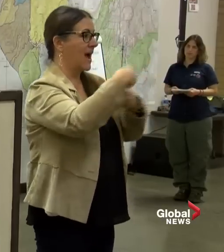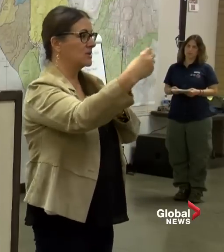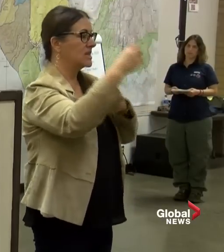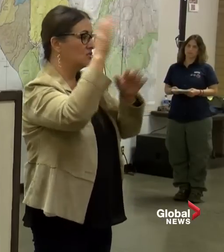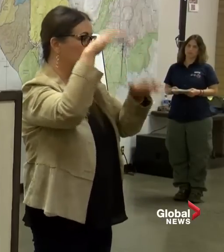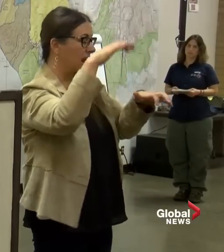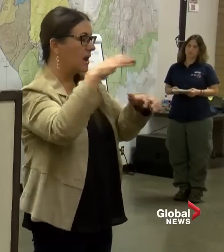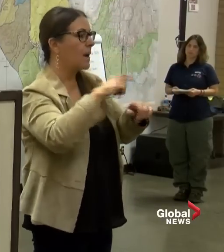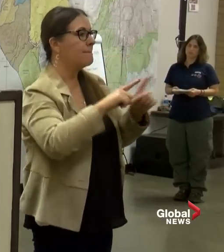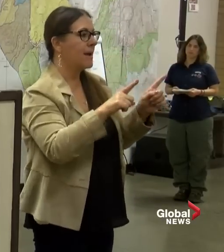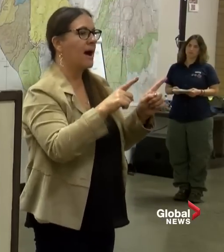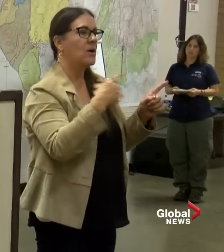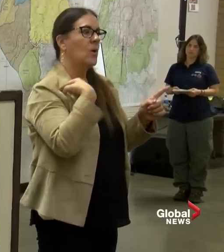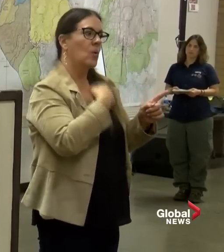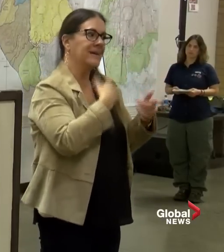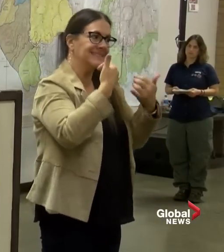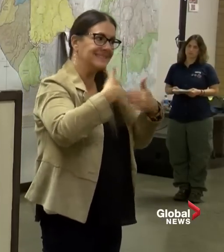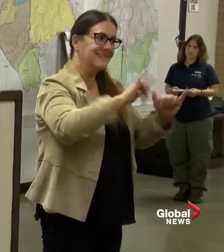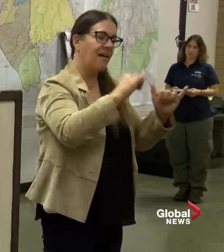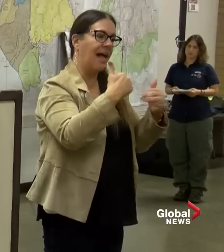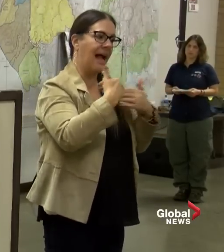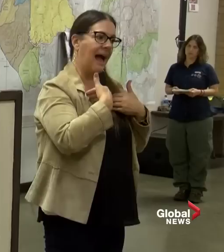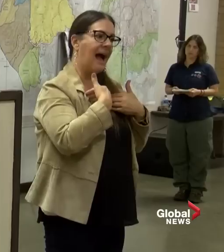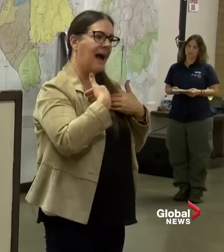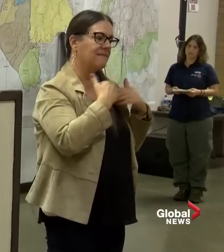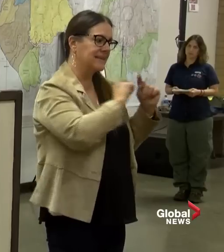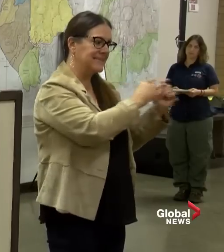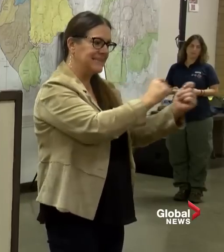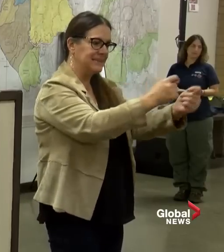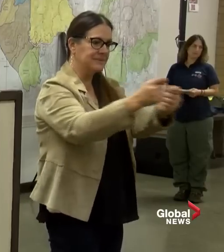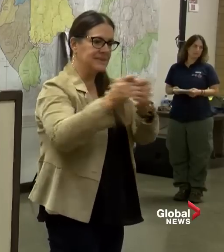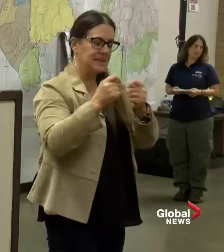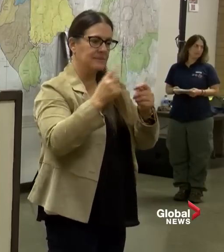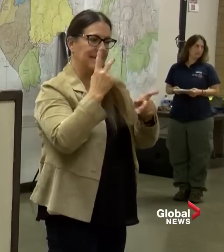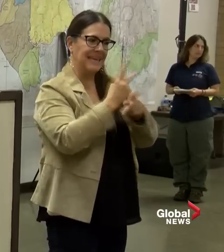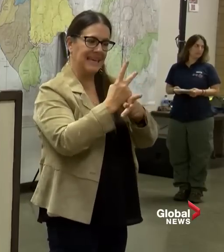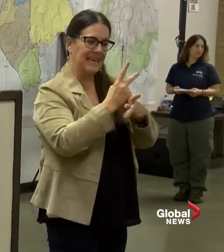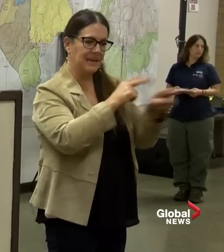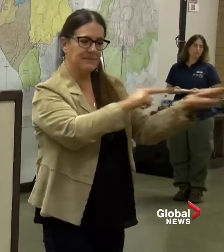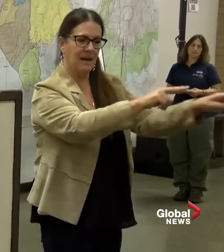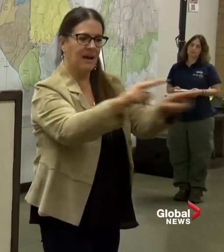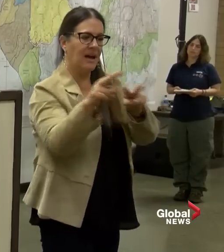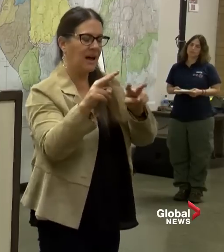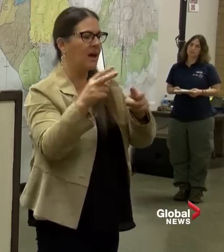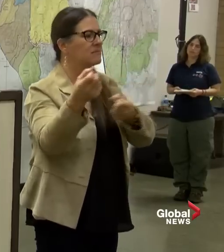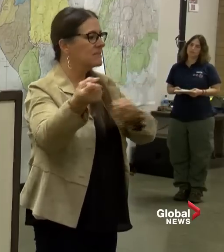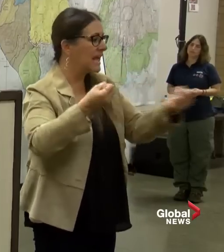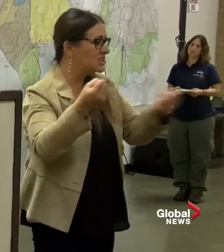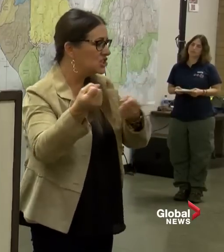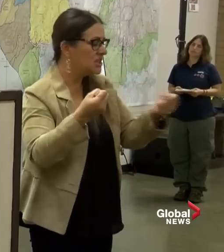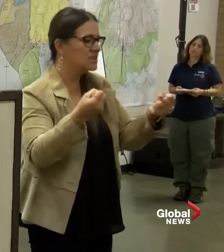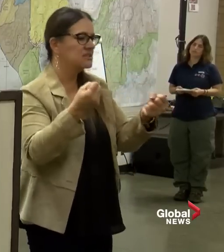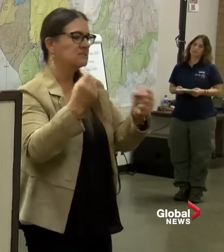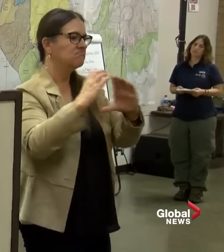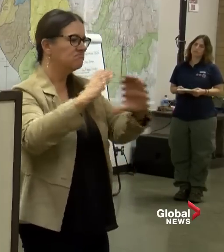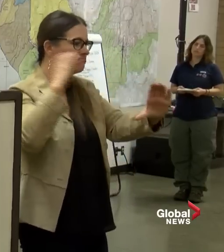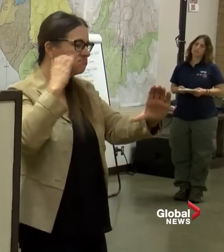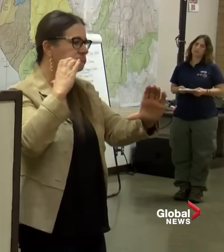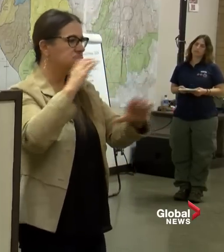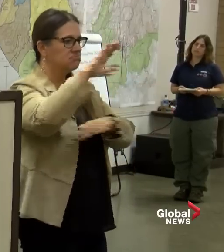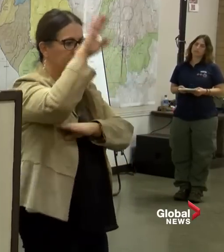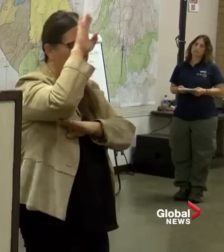coming up, we still have strike teams throughout the entire fire area of engines, and those engines specifically